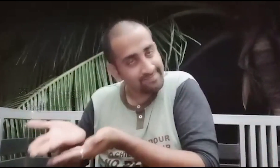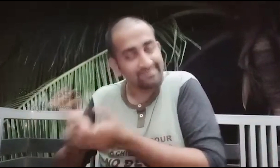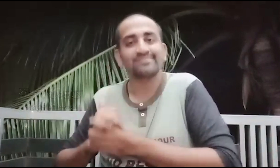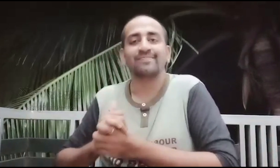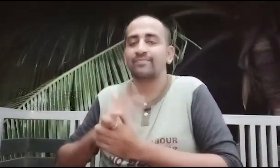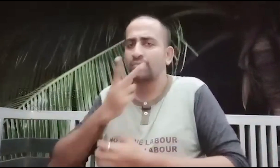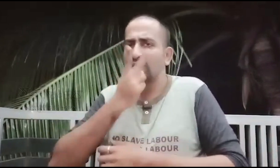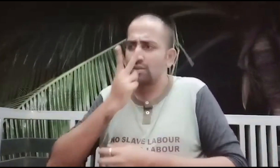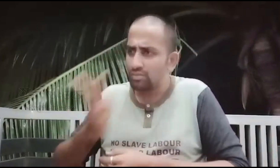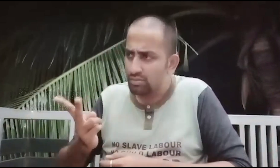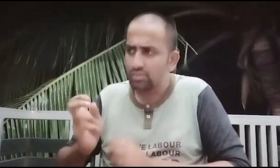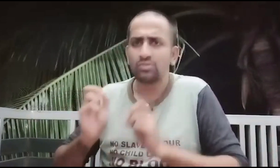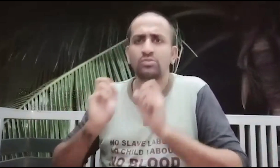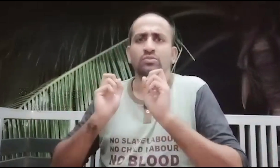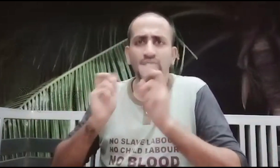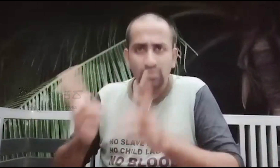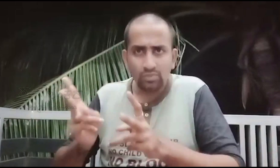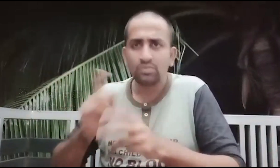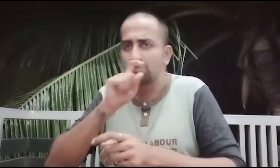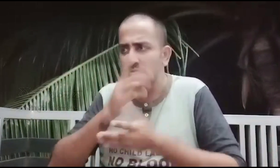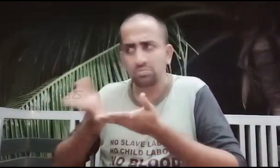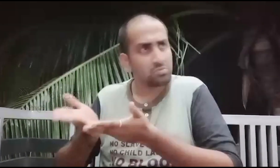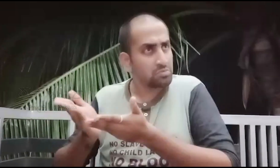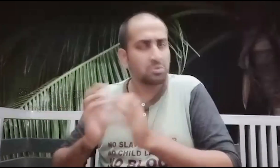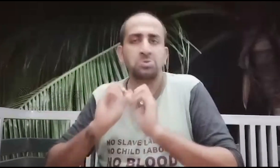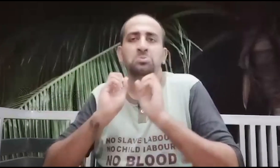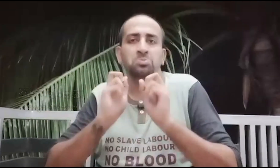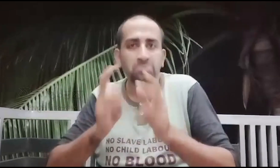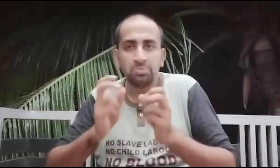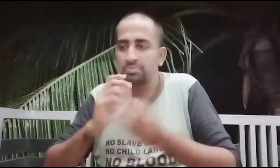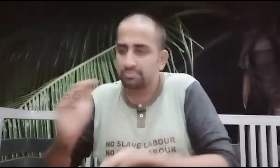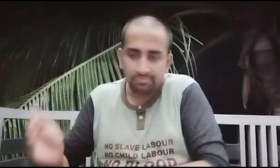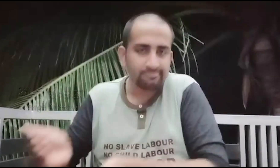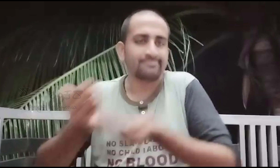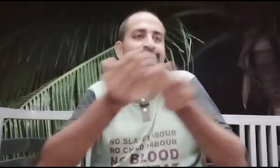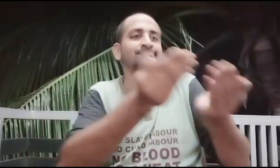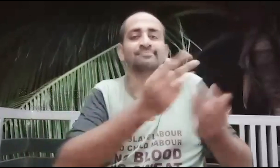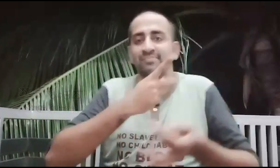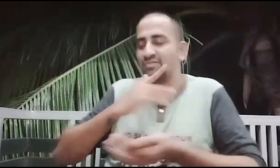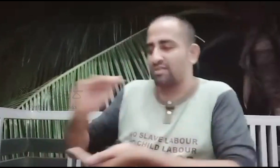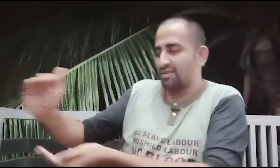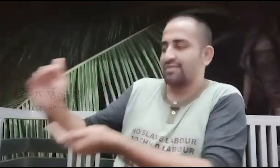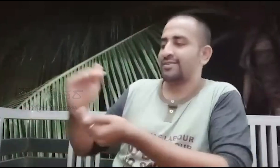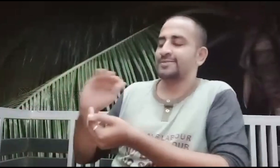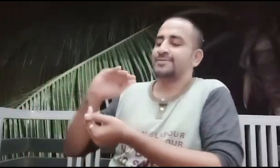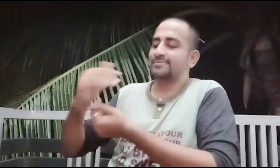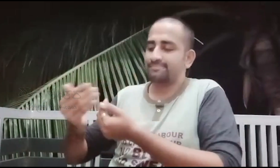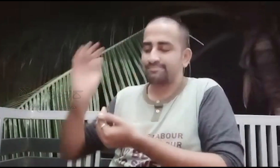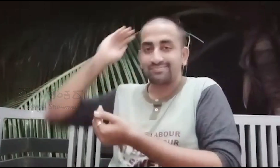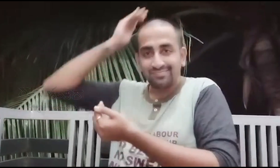duck. And this man saw it. Said, "Okay, this is your duck. It's fine. Here, can I hold it?" So